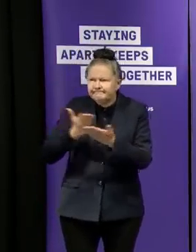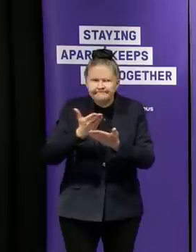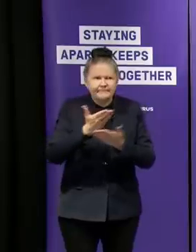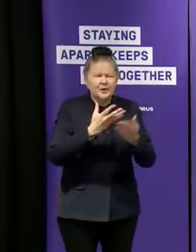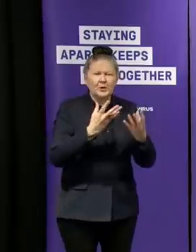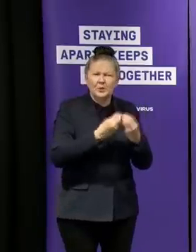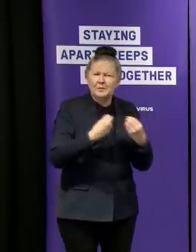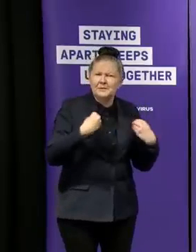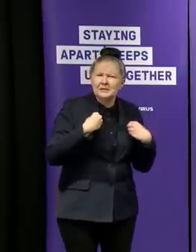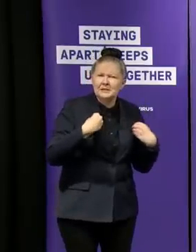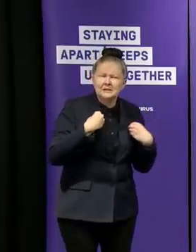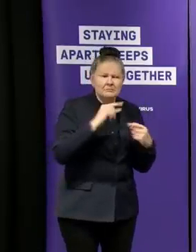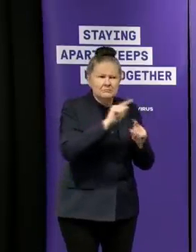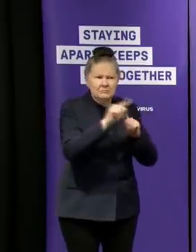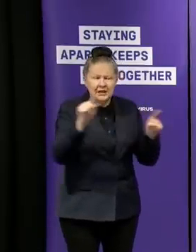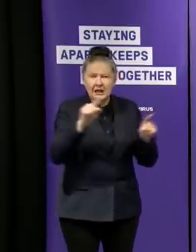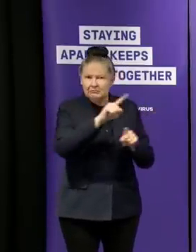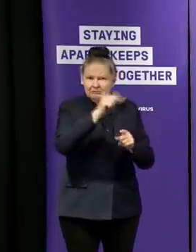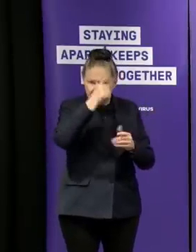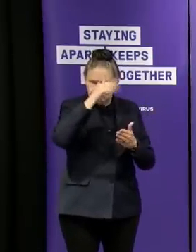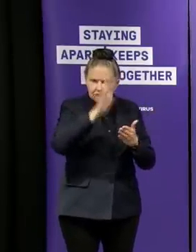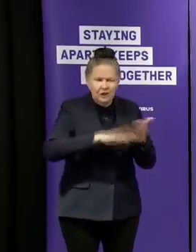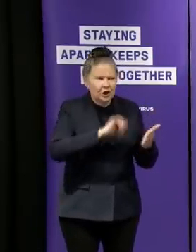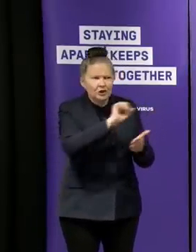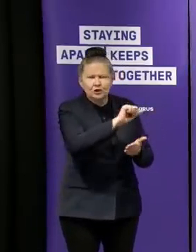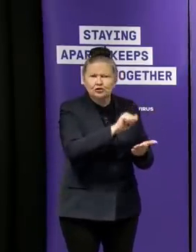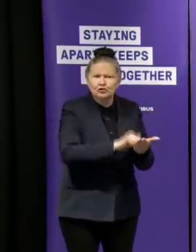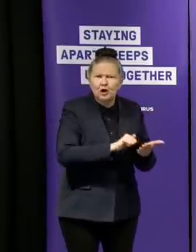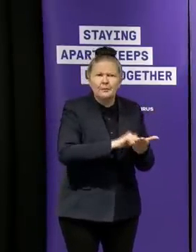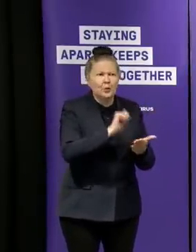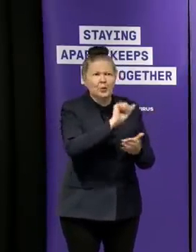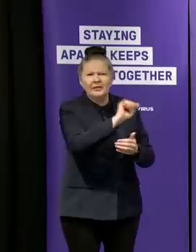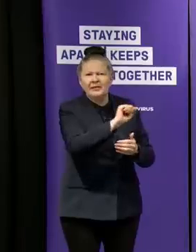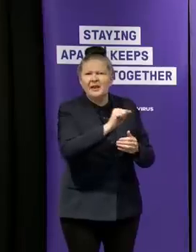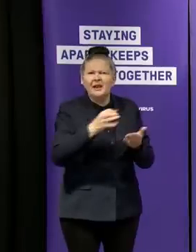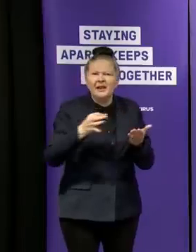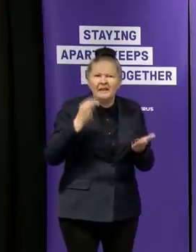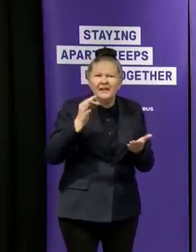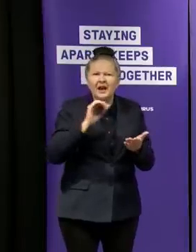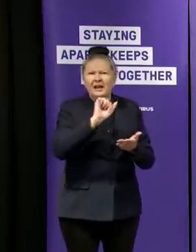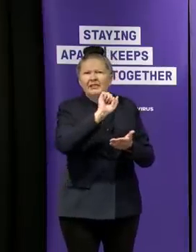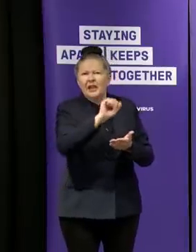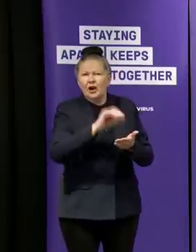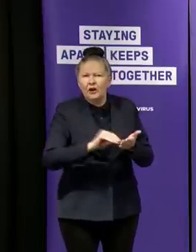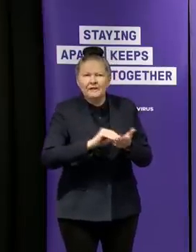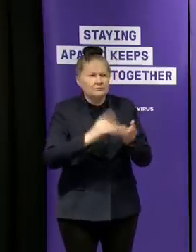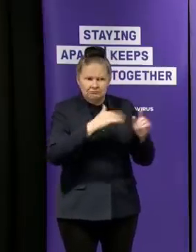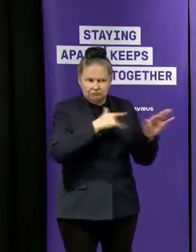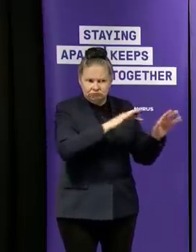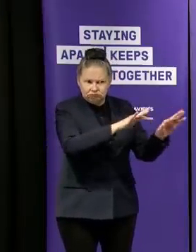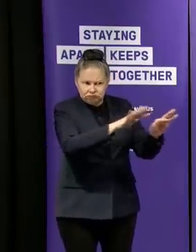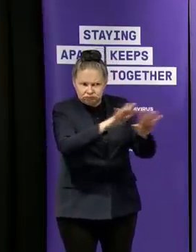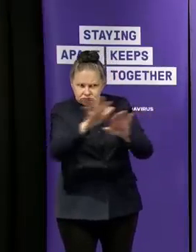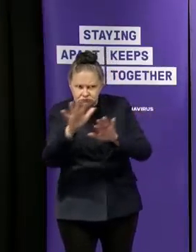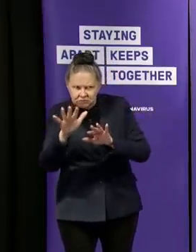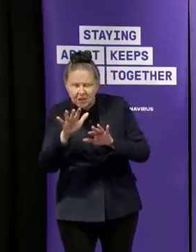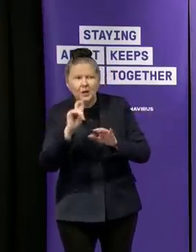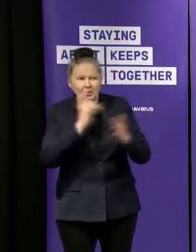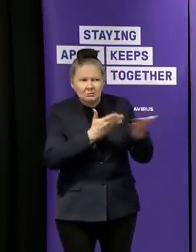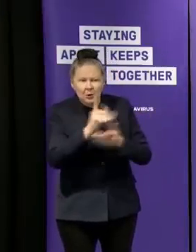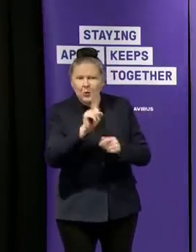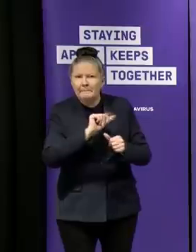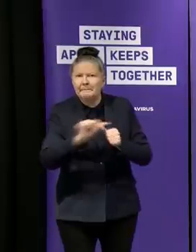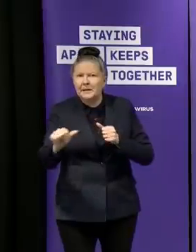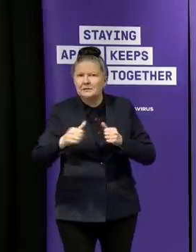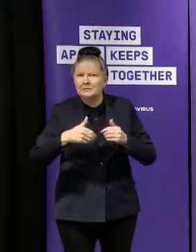industry about, they know their workplaces better than we do, so I'm confident that will continue. And just with regional businesses, sorry,